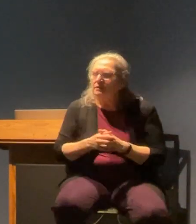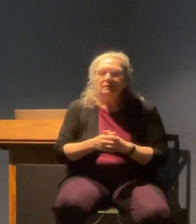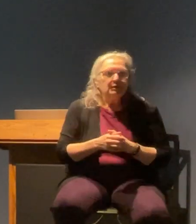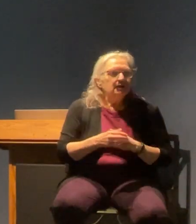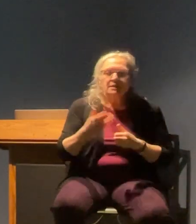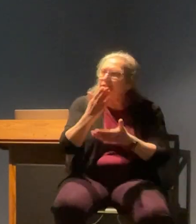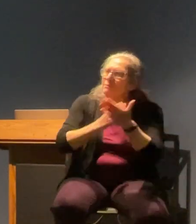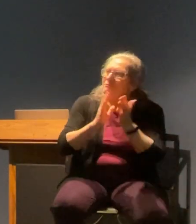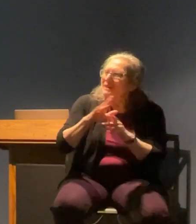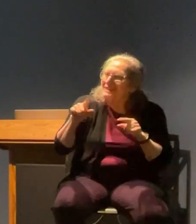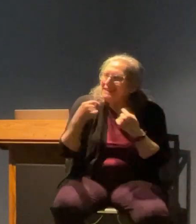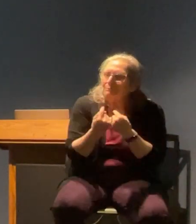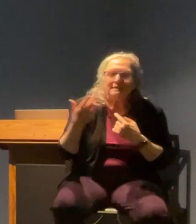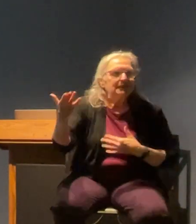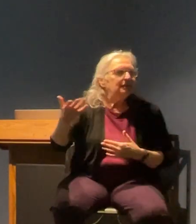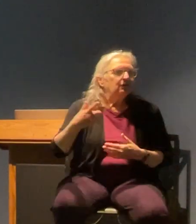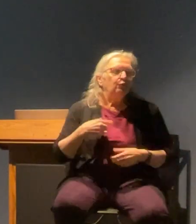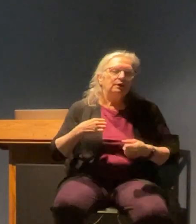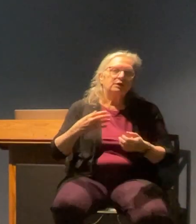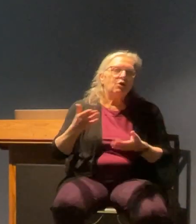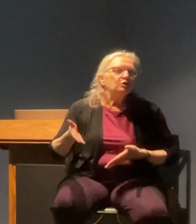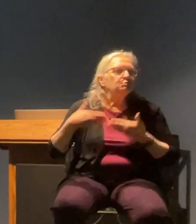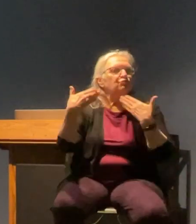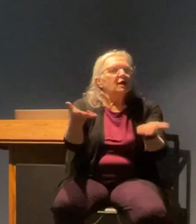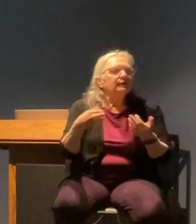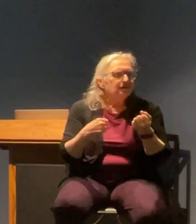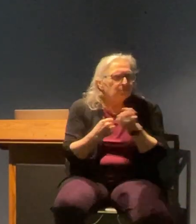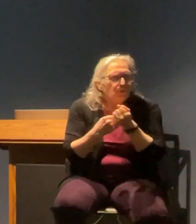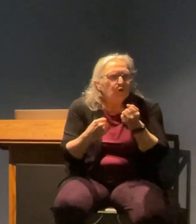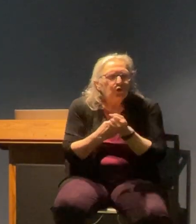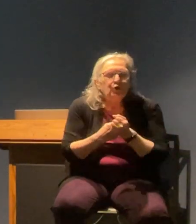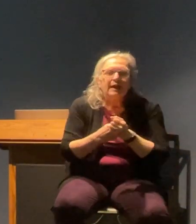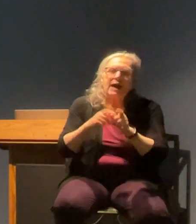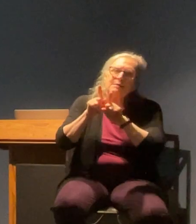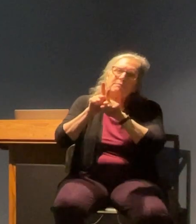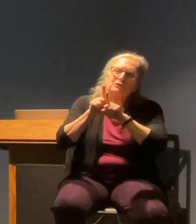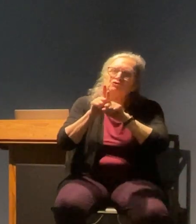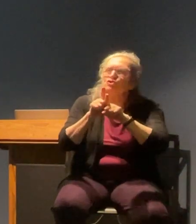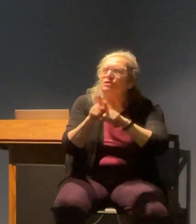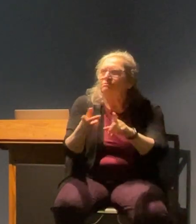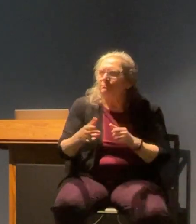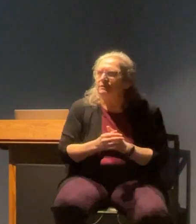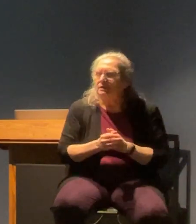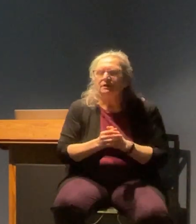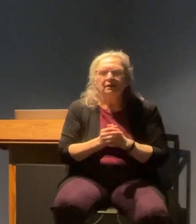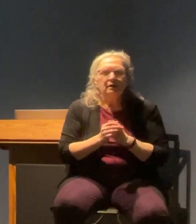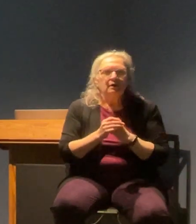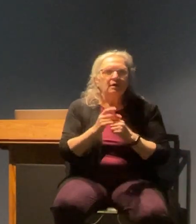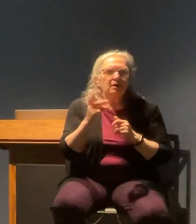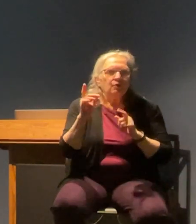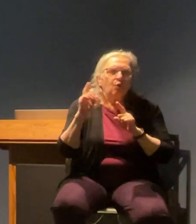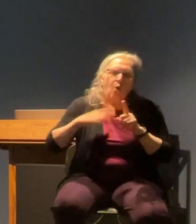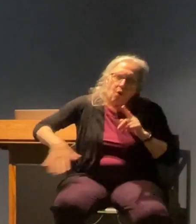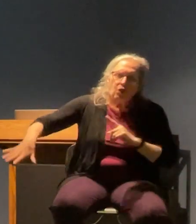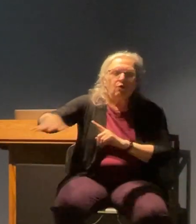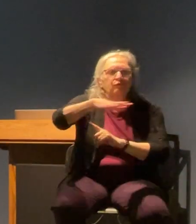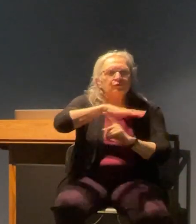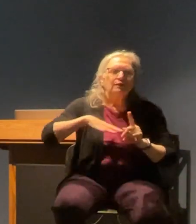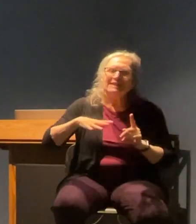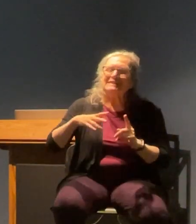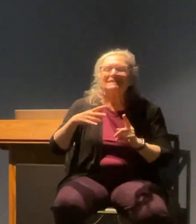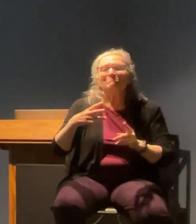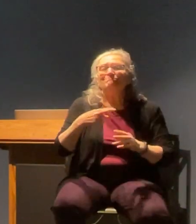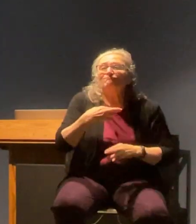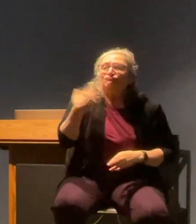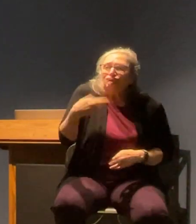are here, of providing support and mentorship services to justice impacted youth, gang involved with at-risk youth in Westchester. And one of the things I'm